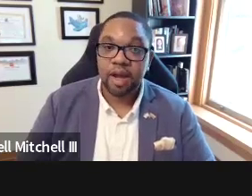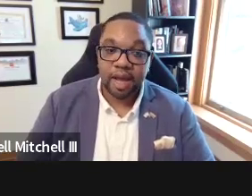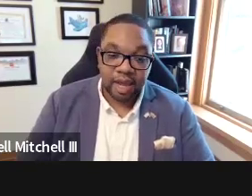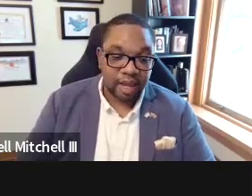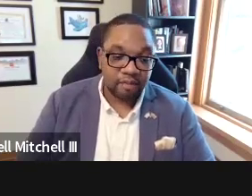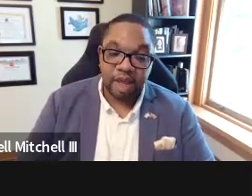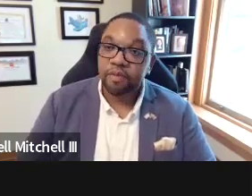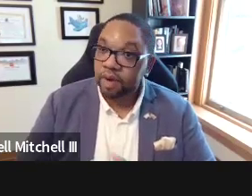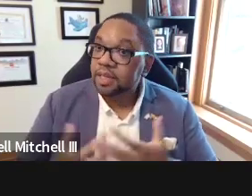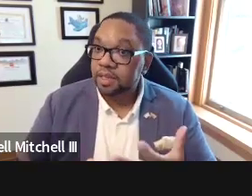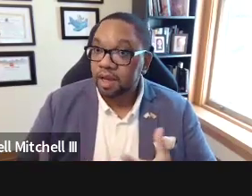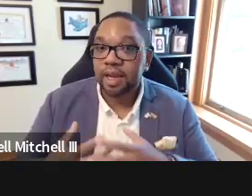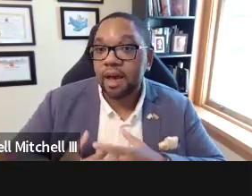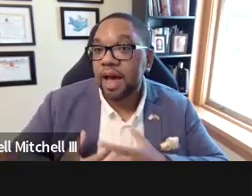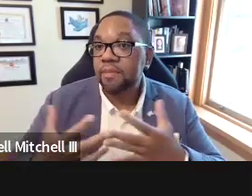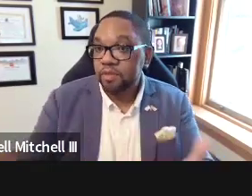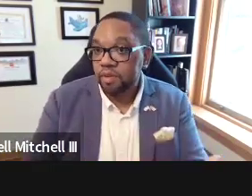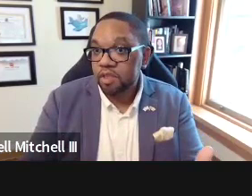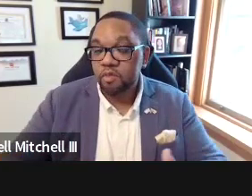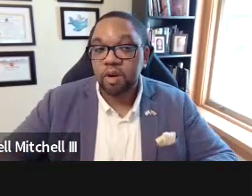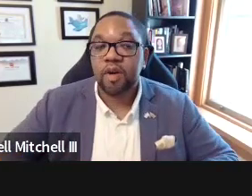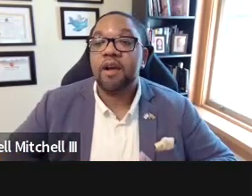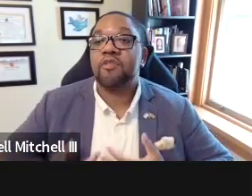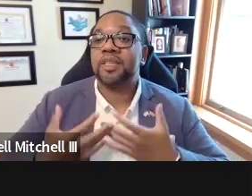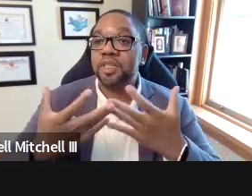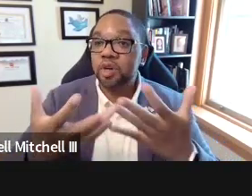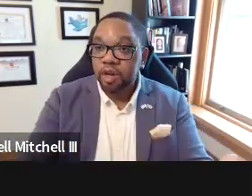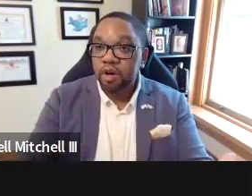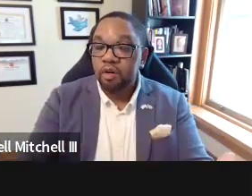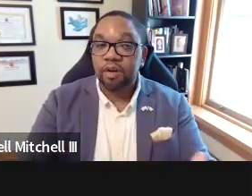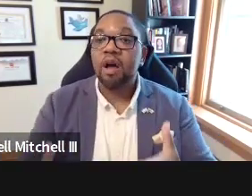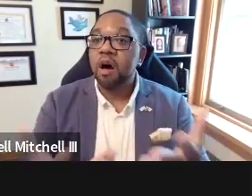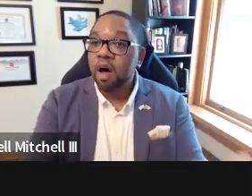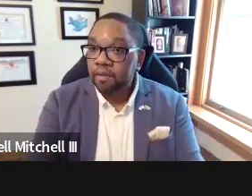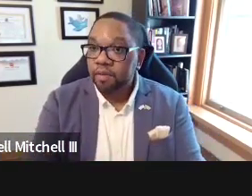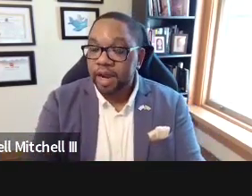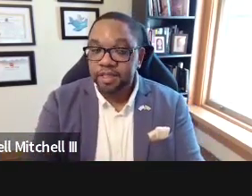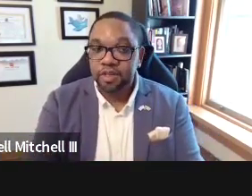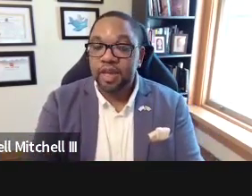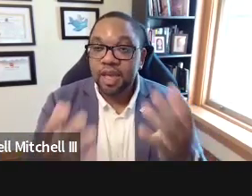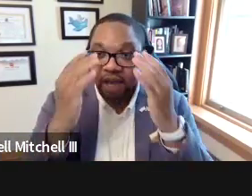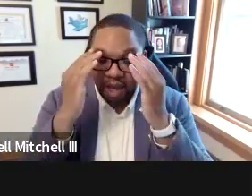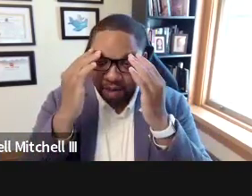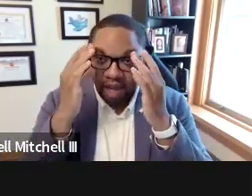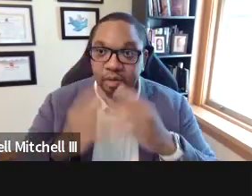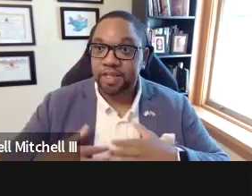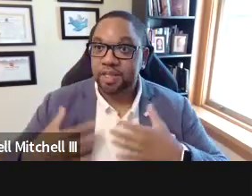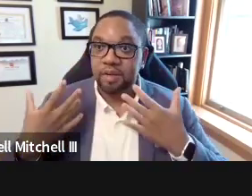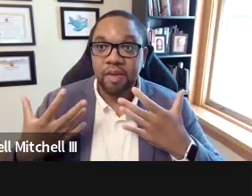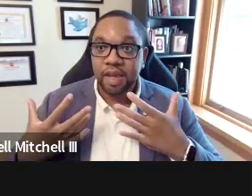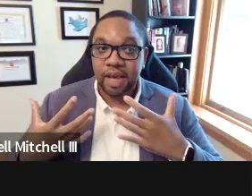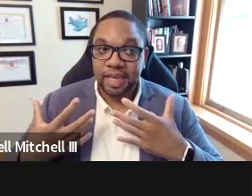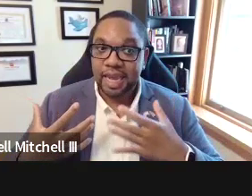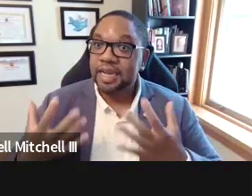something where I have written a song and now I'm doing this as a work for hire. So I'm actually turning over all of the rights to it and not going